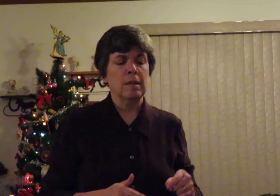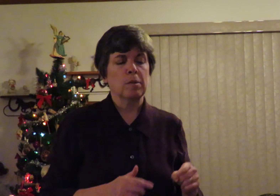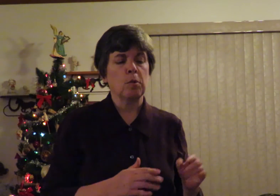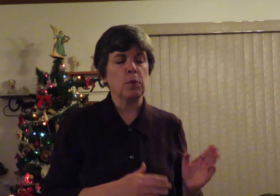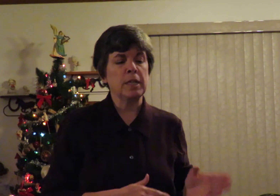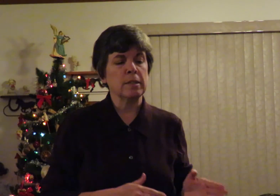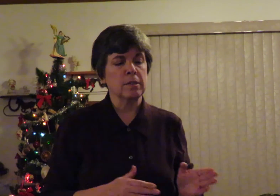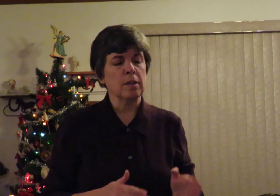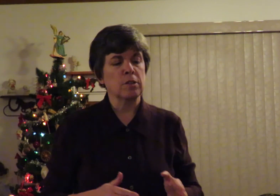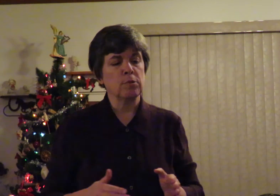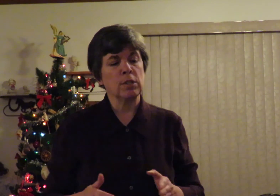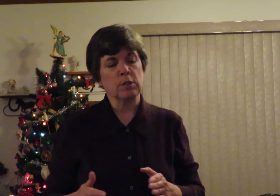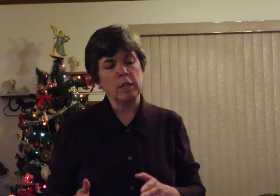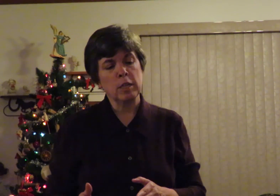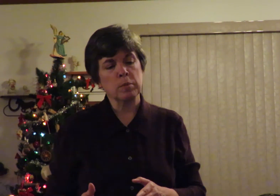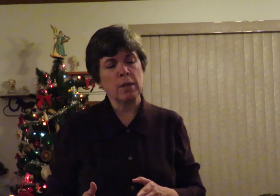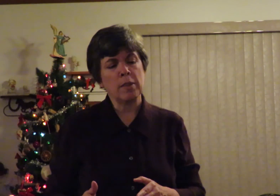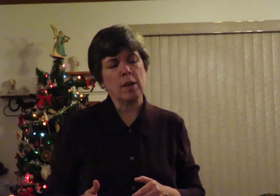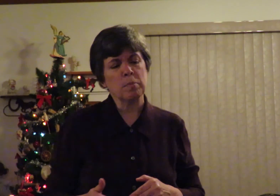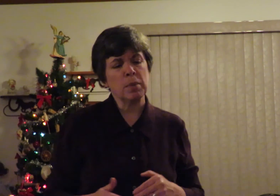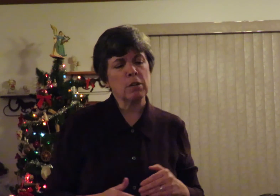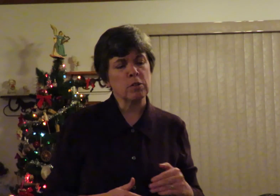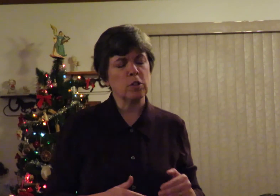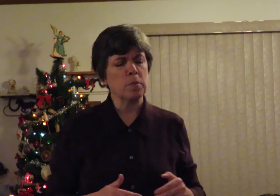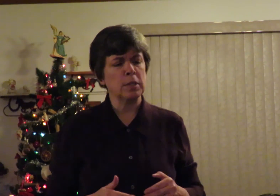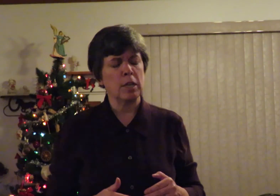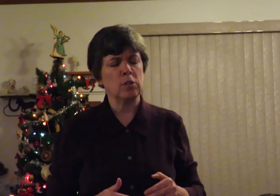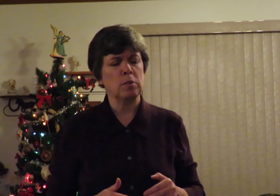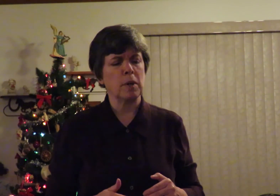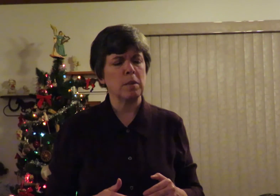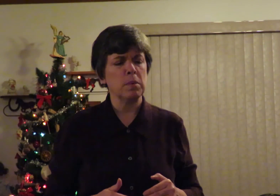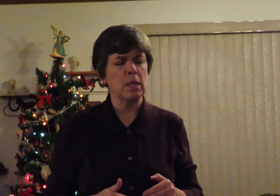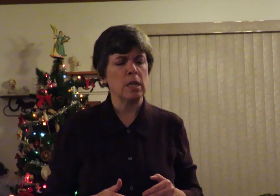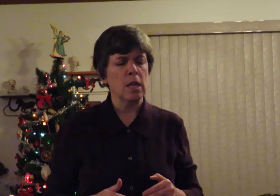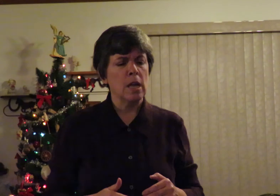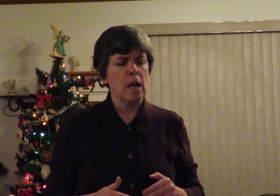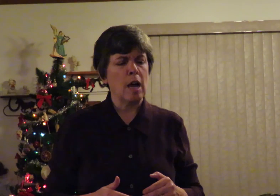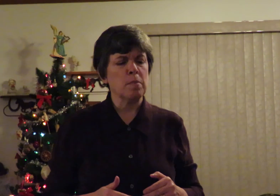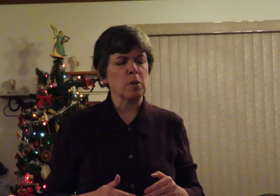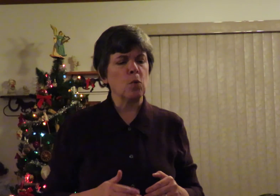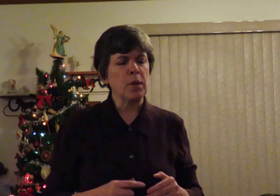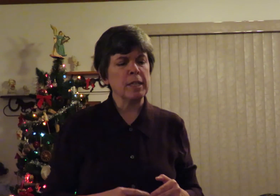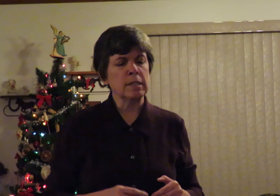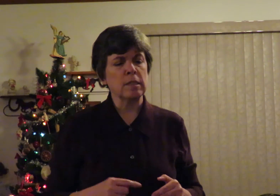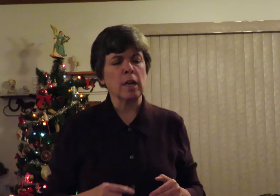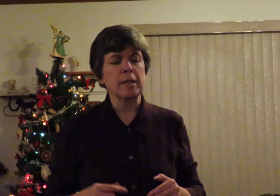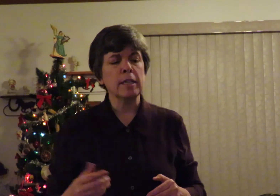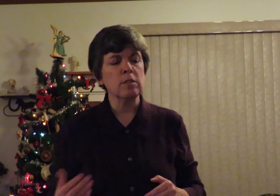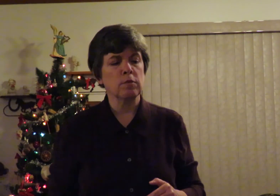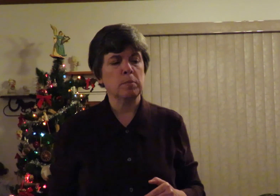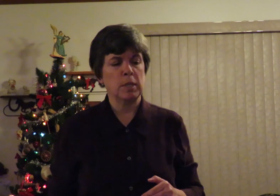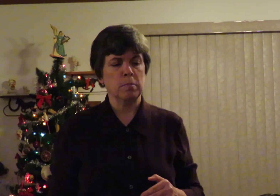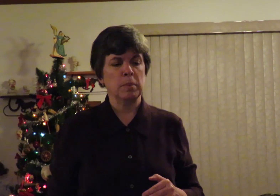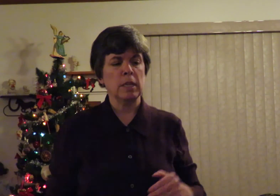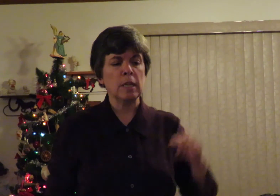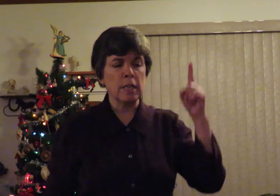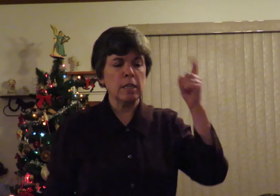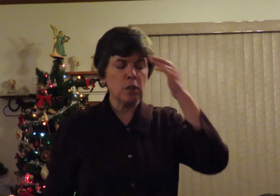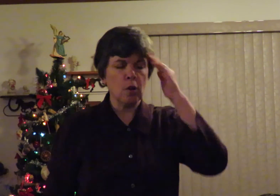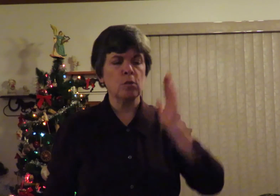Our weakness is not a stranger to him. So I thought a better interpretation might be that our weakness is not hidden from him. He knows